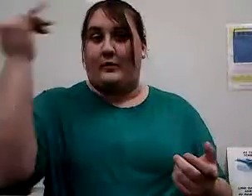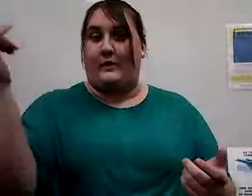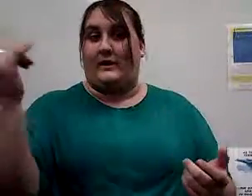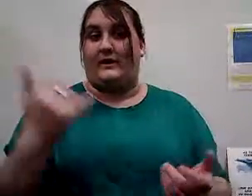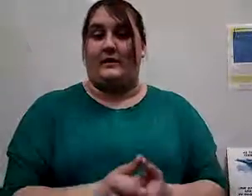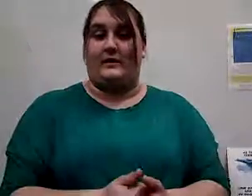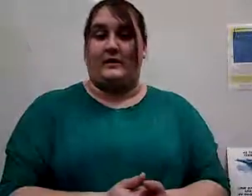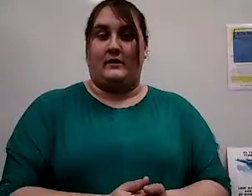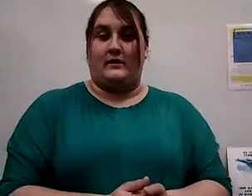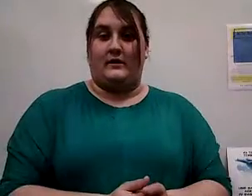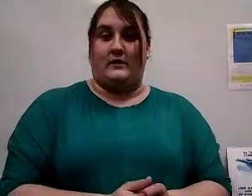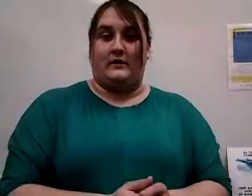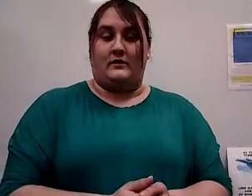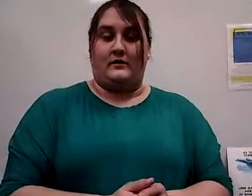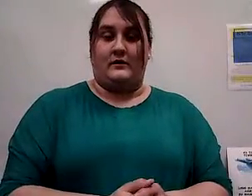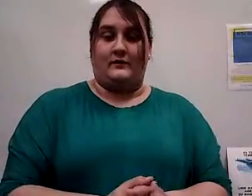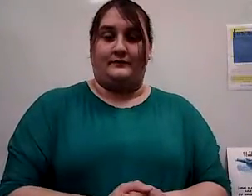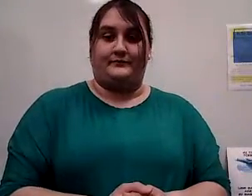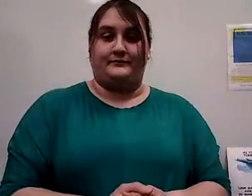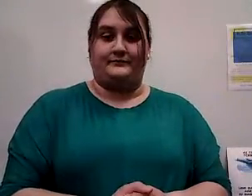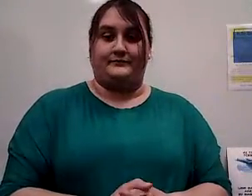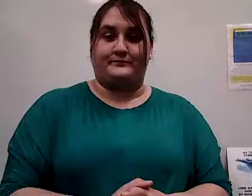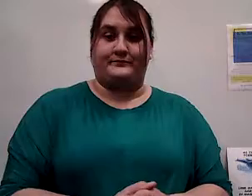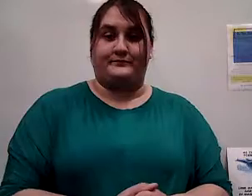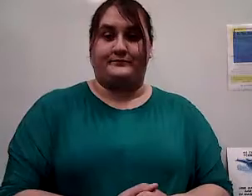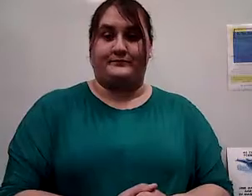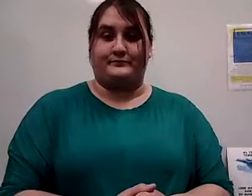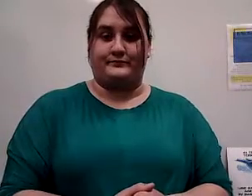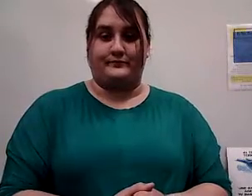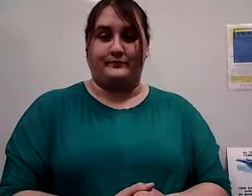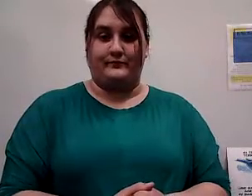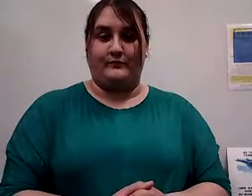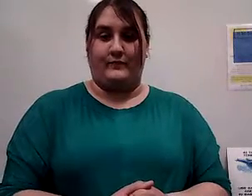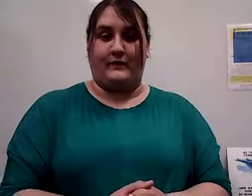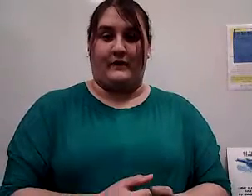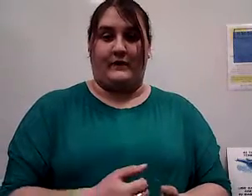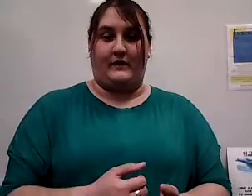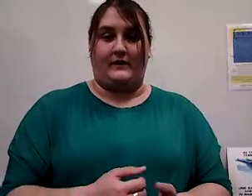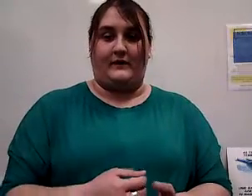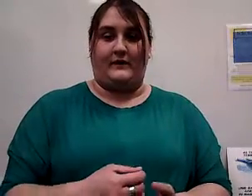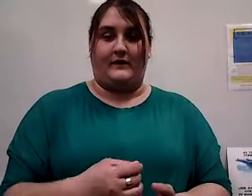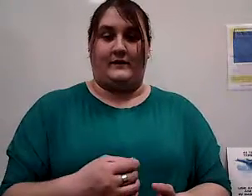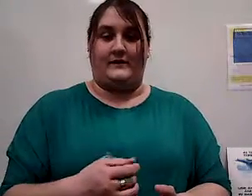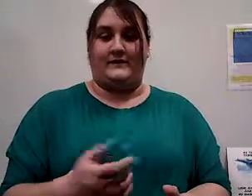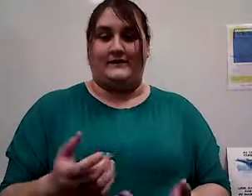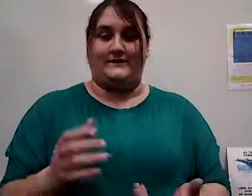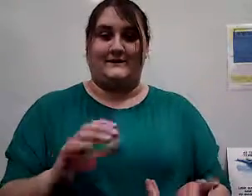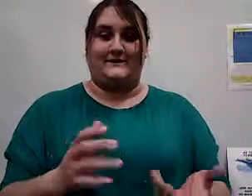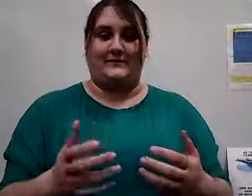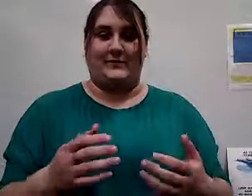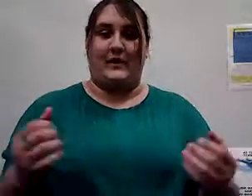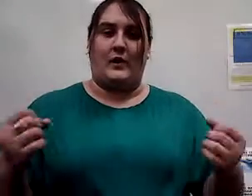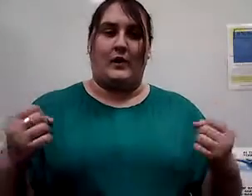of it. Why does this have water on the outside of this Pepsi? It's like cooler on the inside and warmer on the